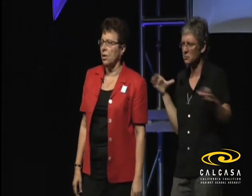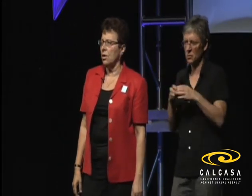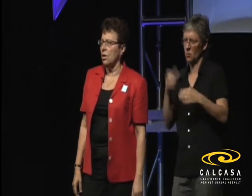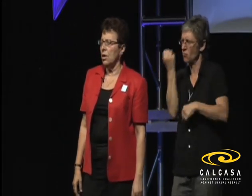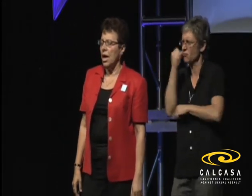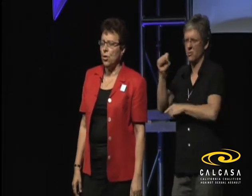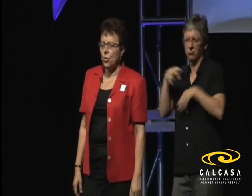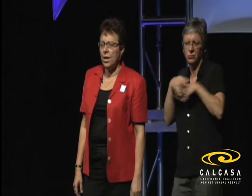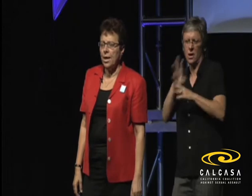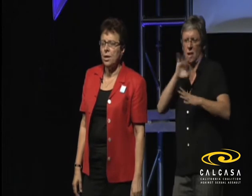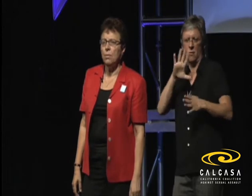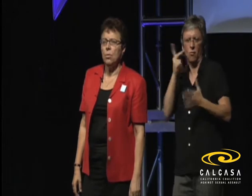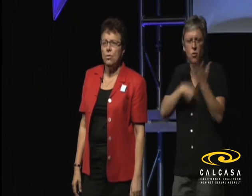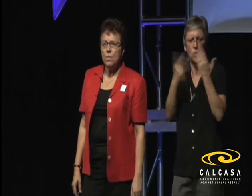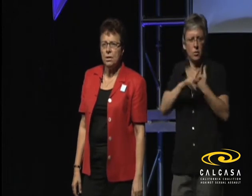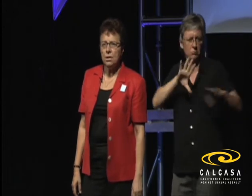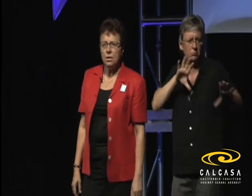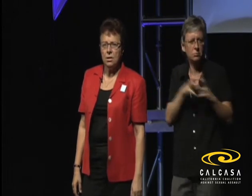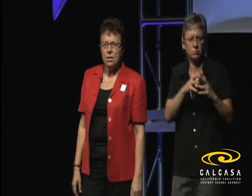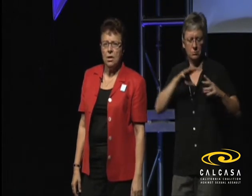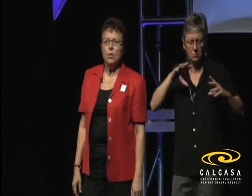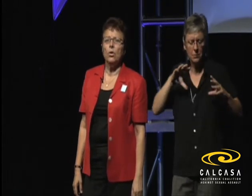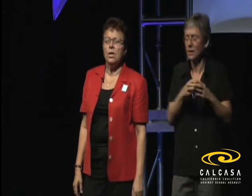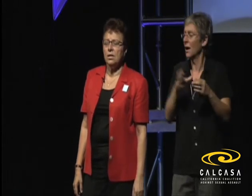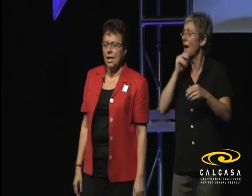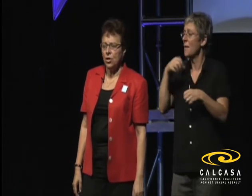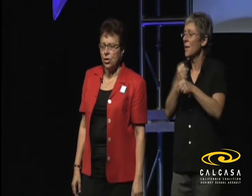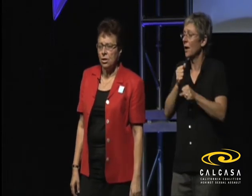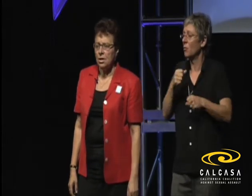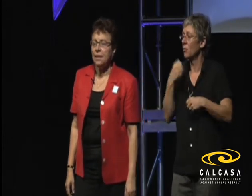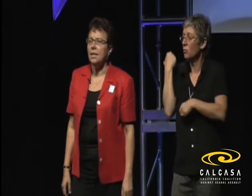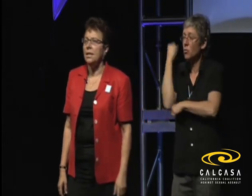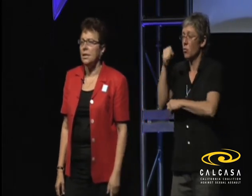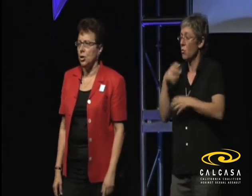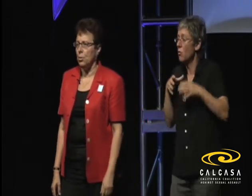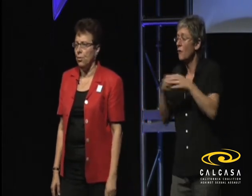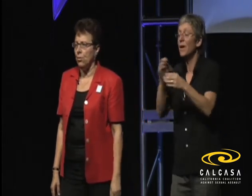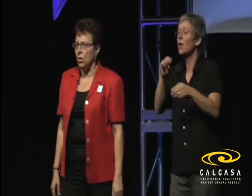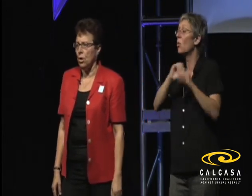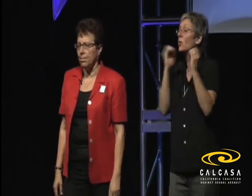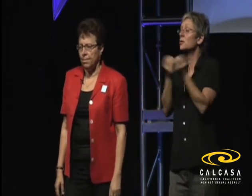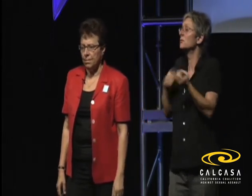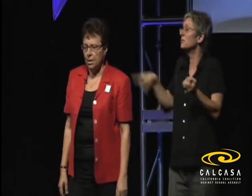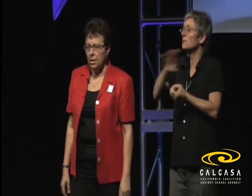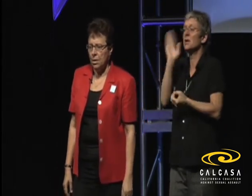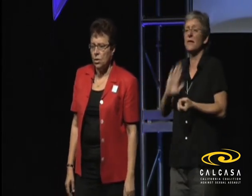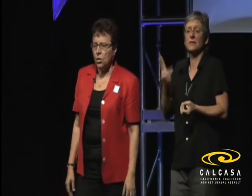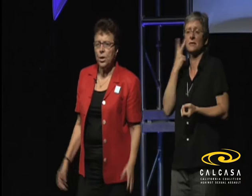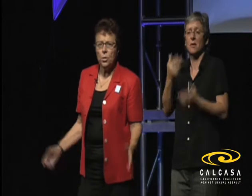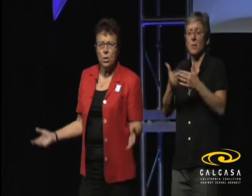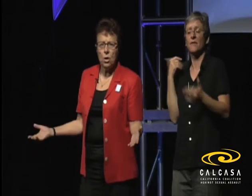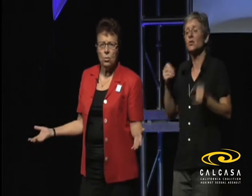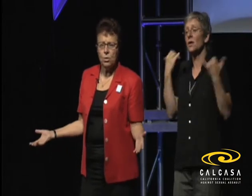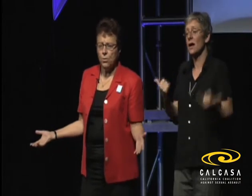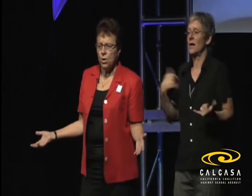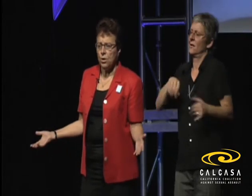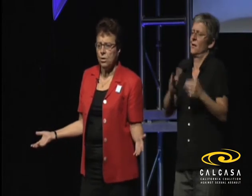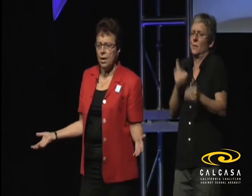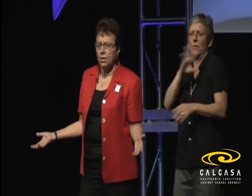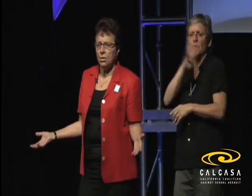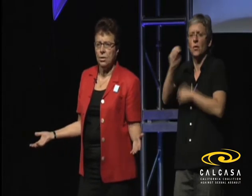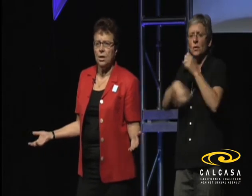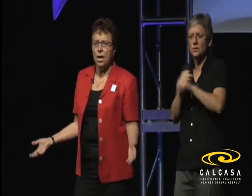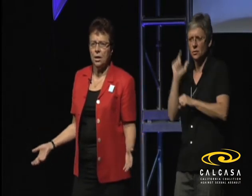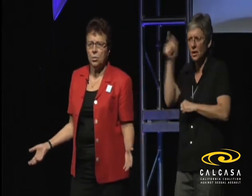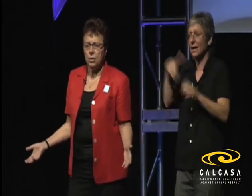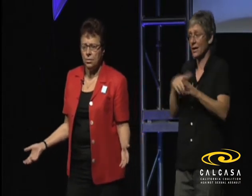together and created a movement and organizations that didn't exist before. So here we are almost 40 years